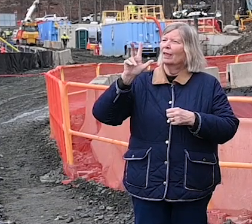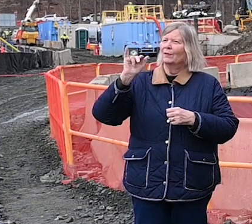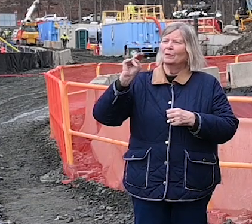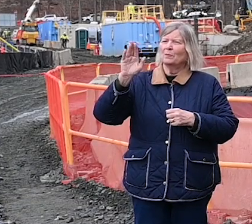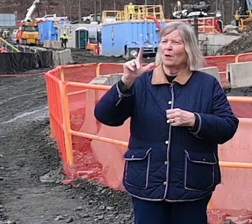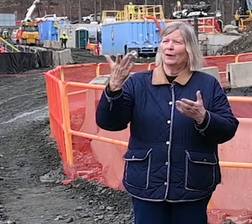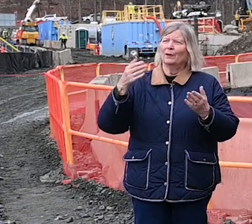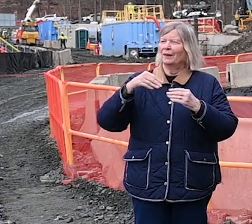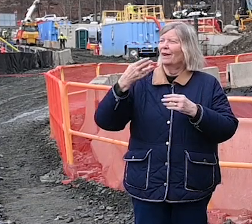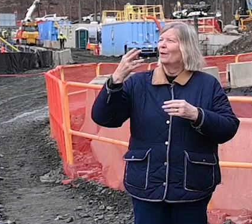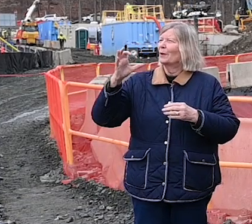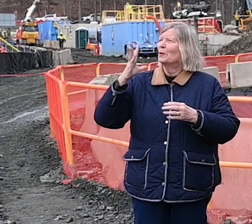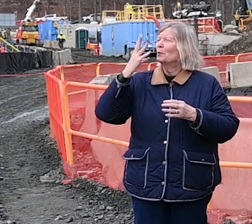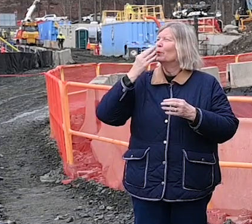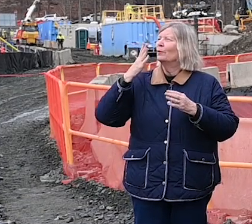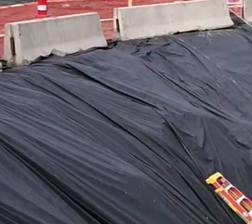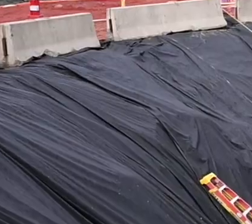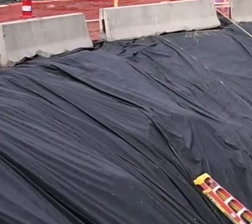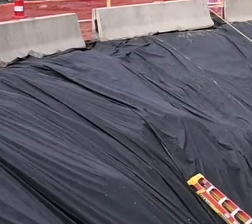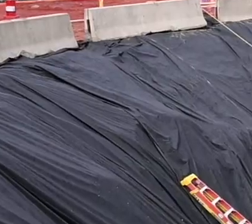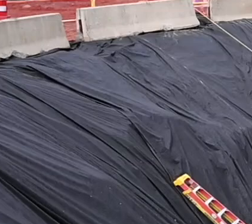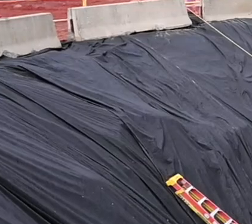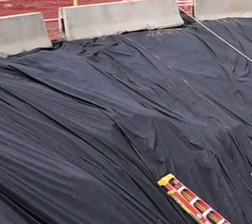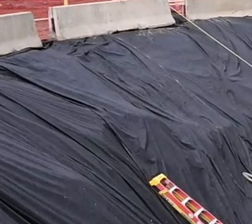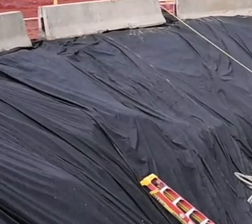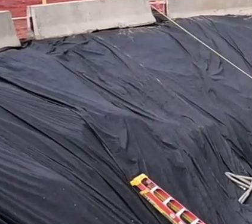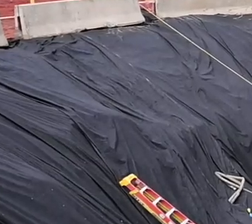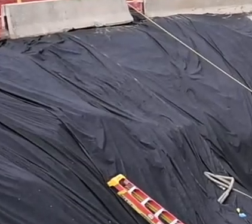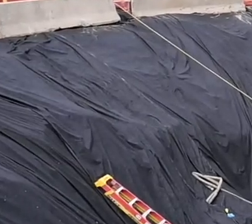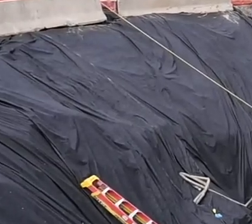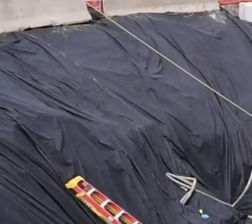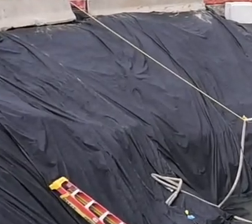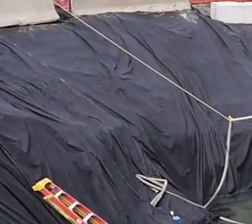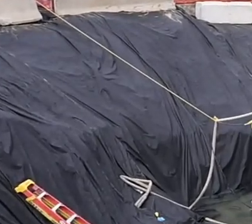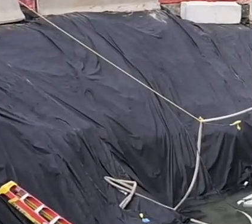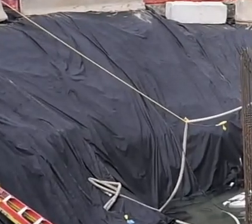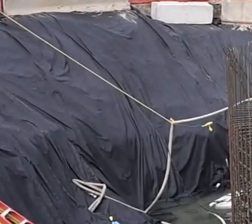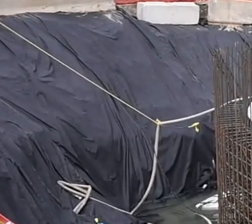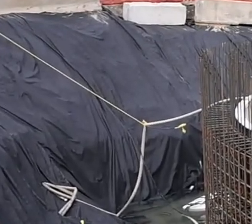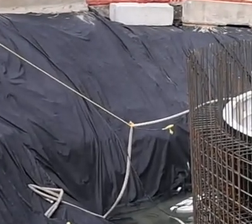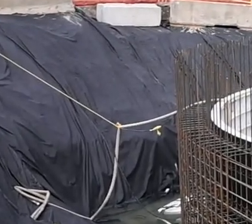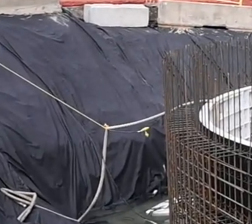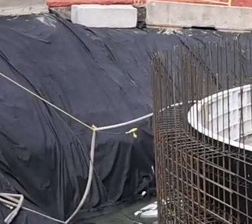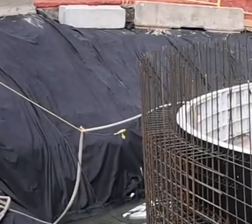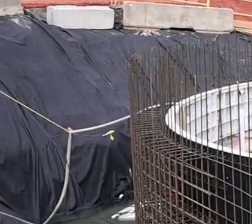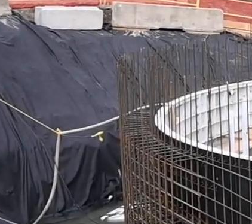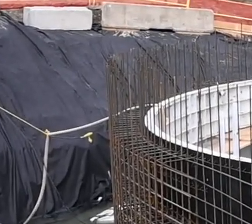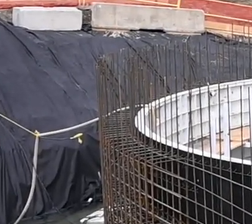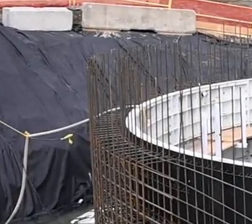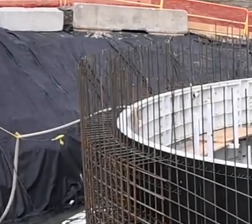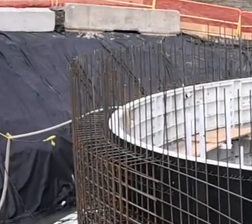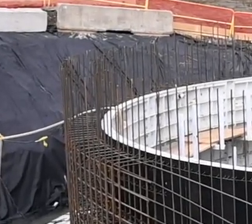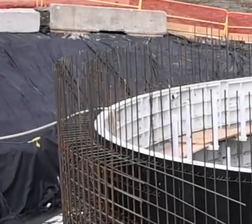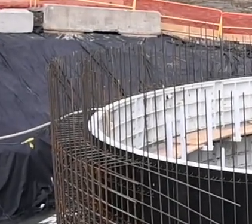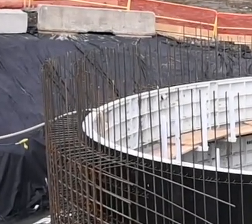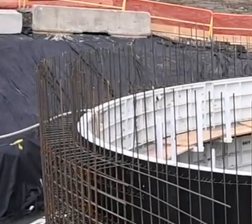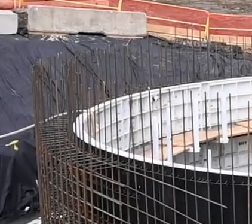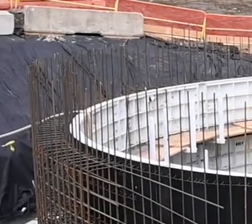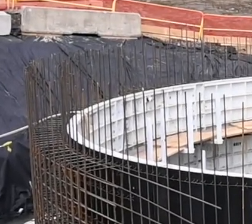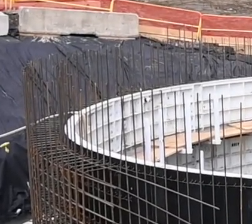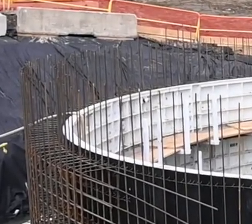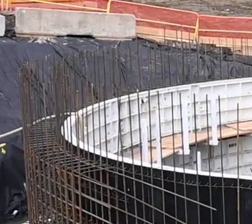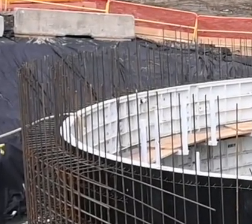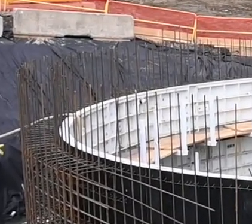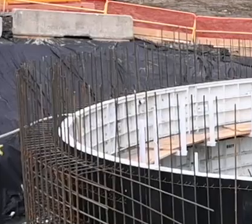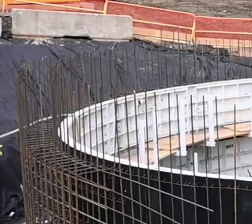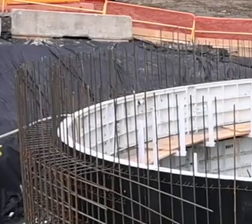beautiful Howard County. I'd like to welcome you to the site of the Ellicott City Extended North Tunnel project, and we will